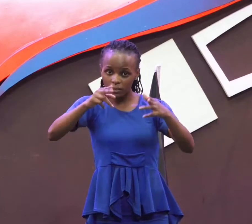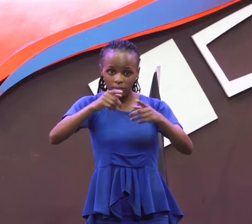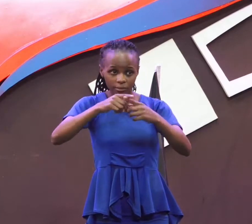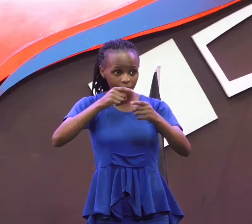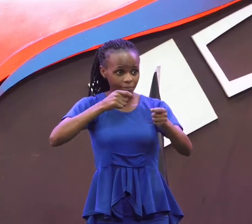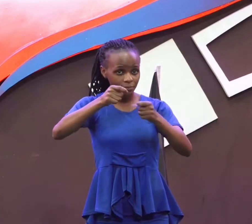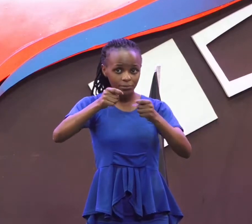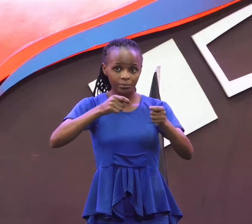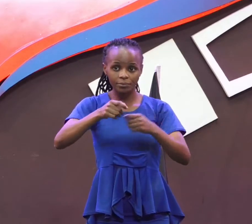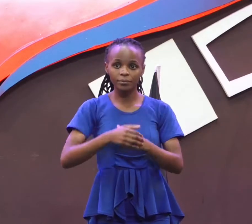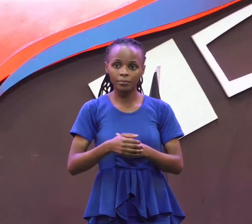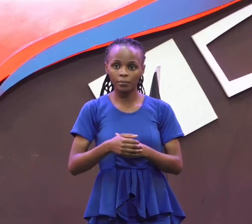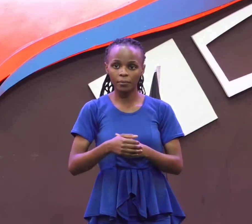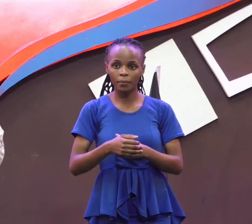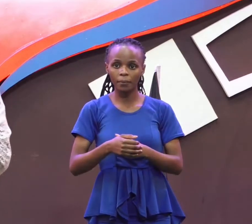Osobola okusoma okuva ali ku screen.